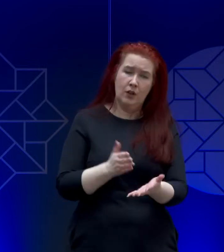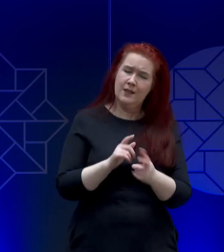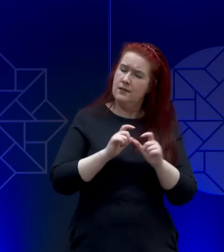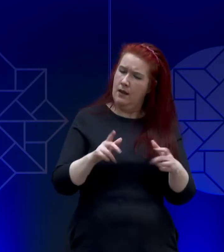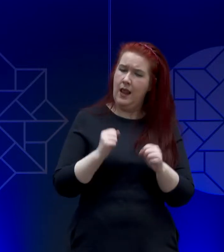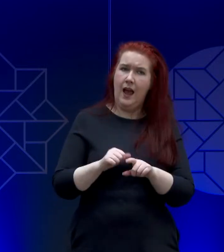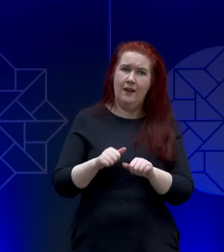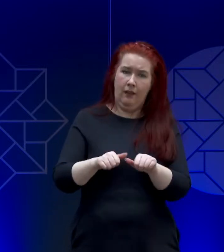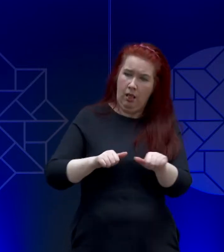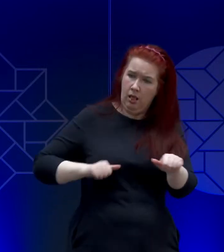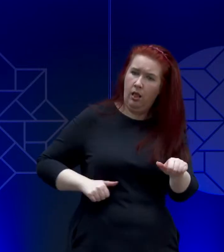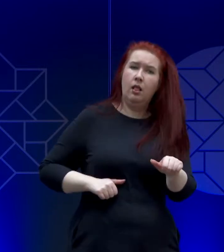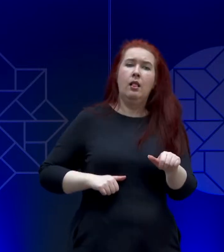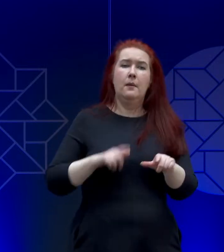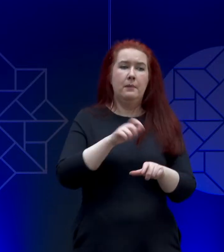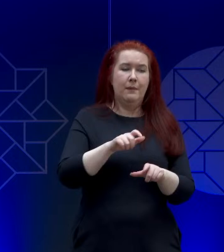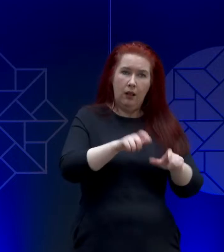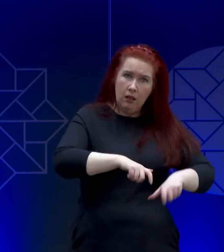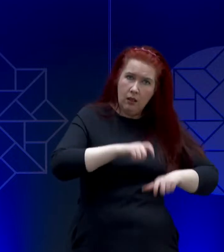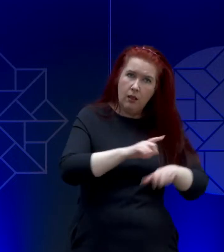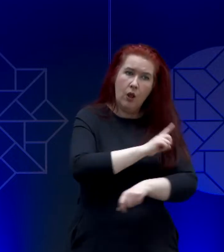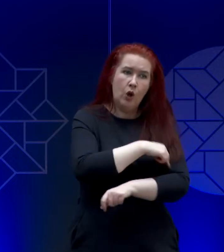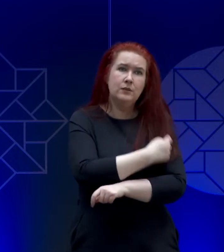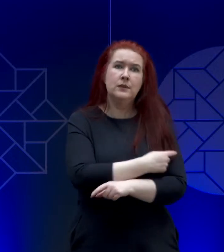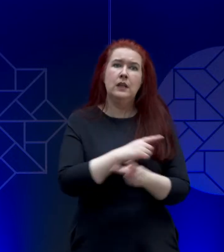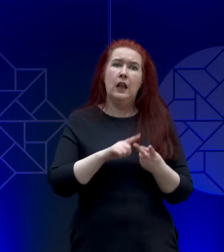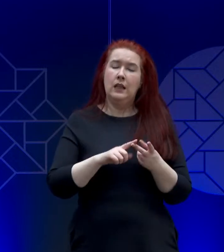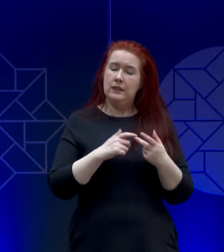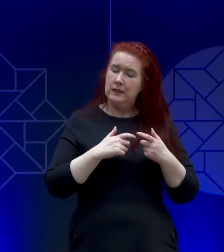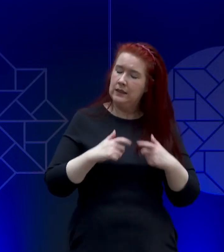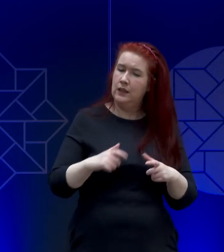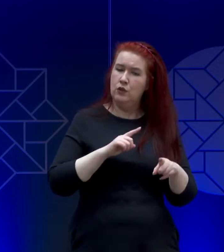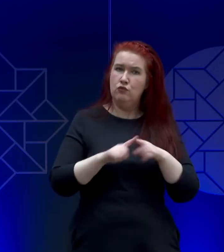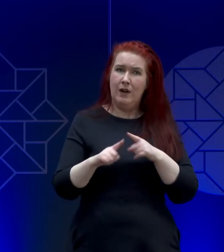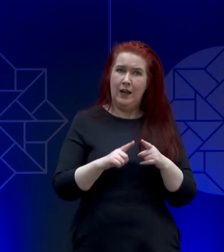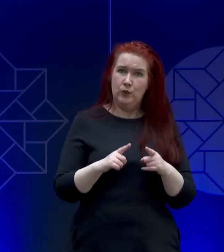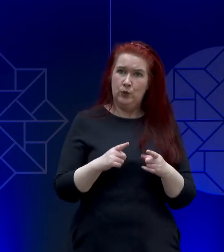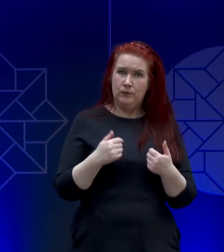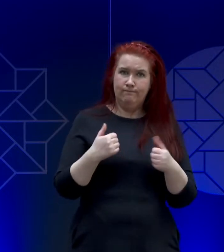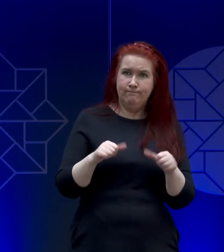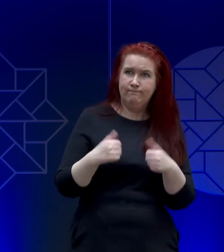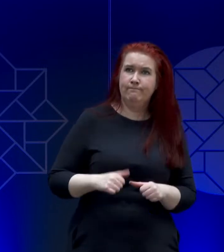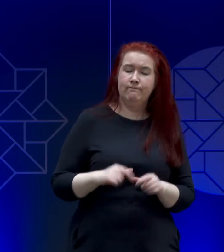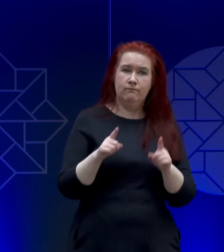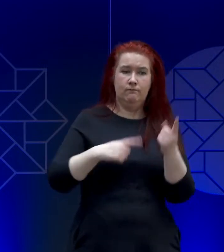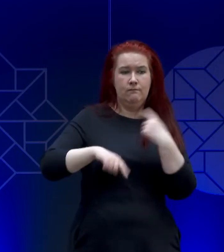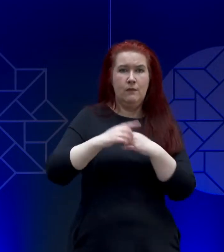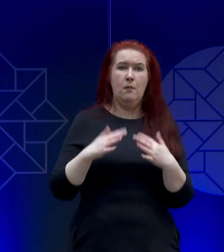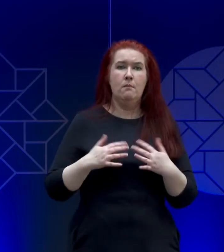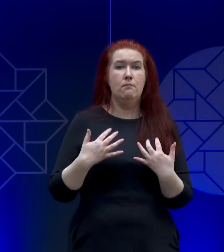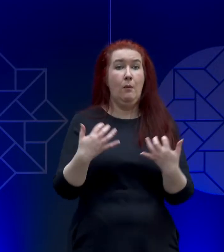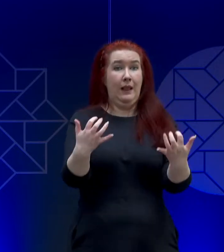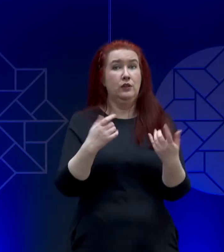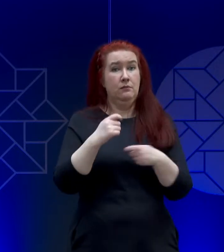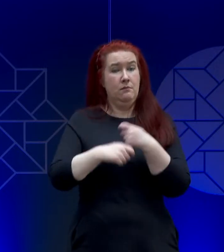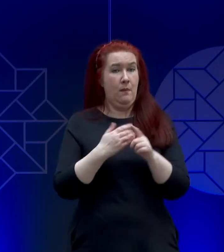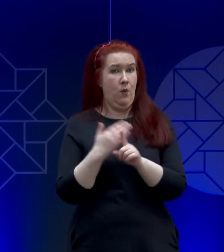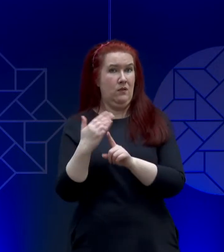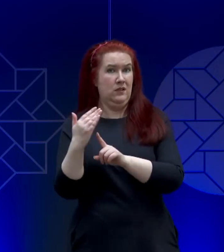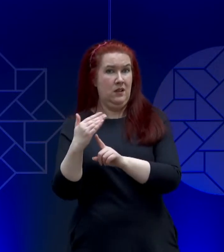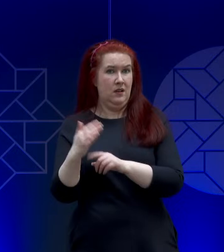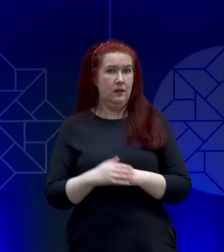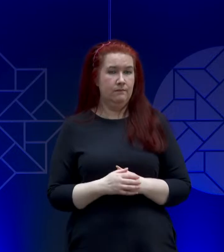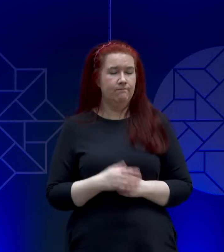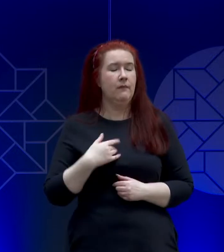and delayed discharges and struggling to meet the increasing needs of an ageing population. The challenges are great,